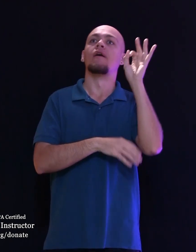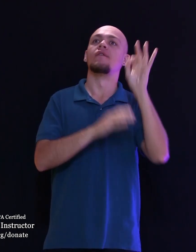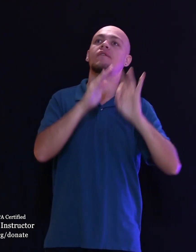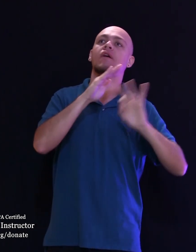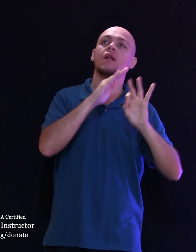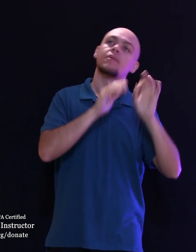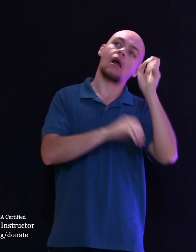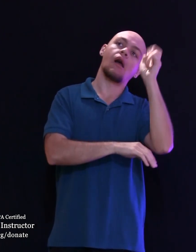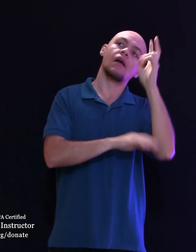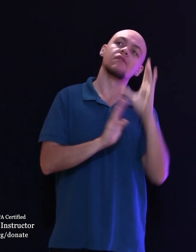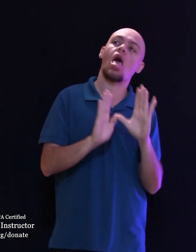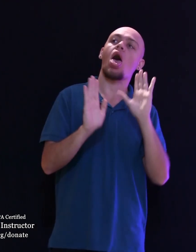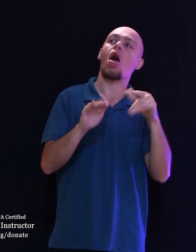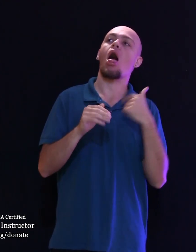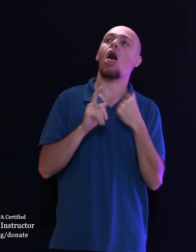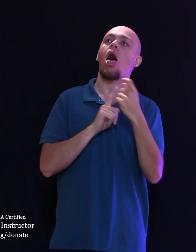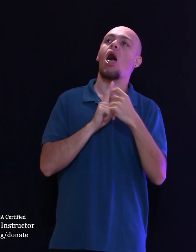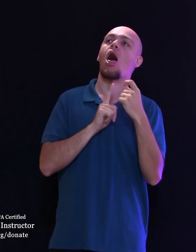about something.